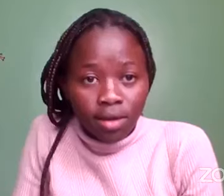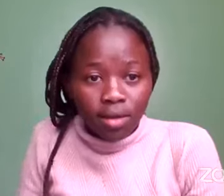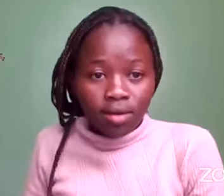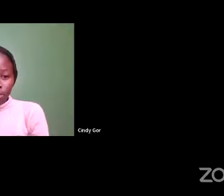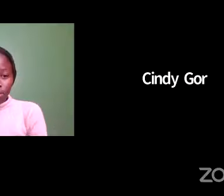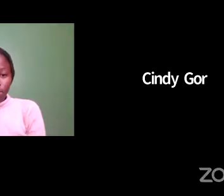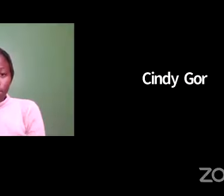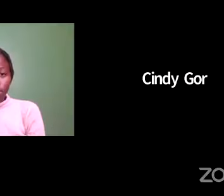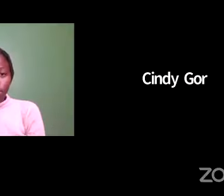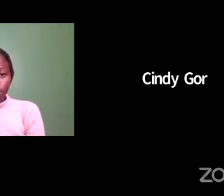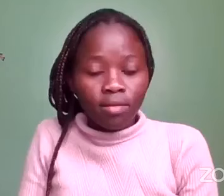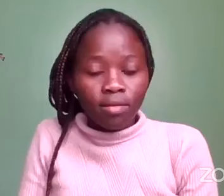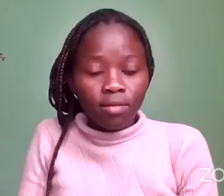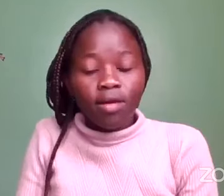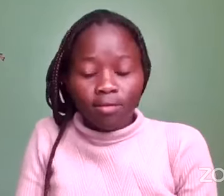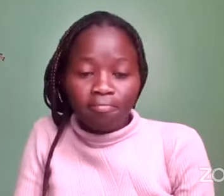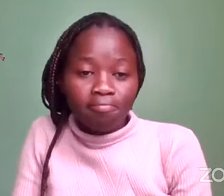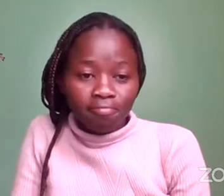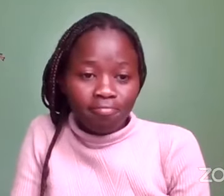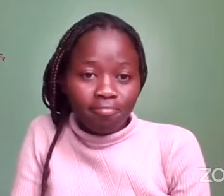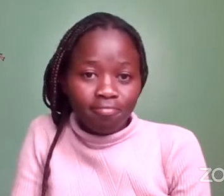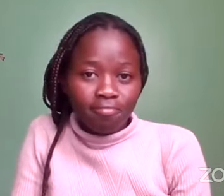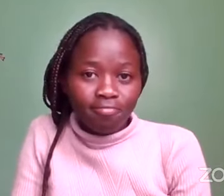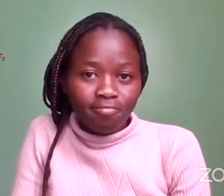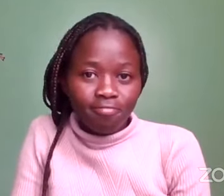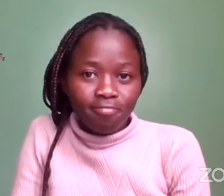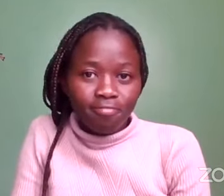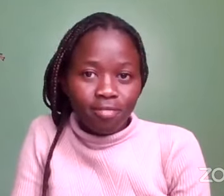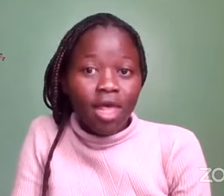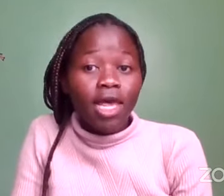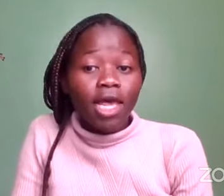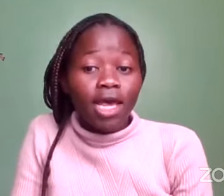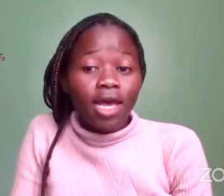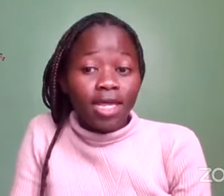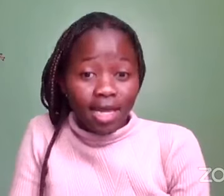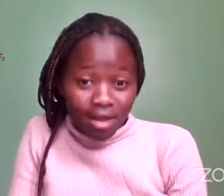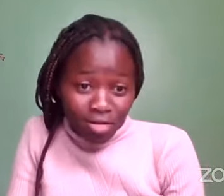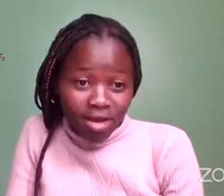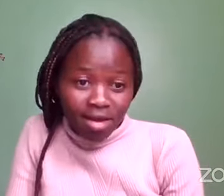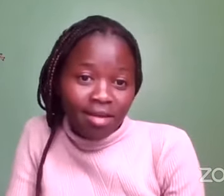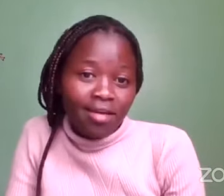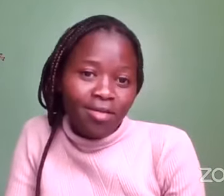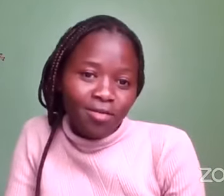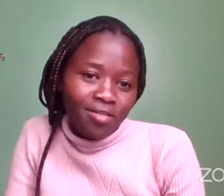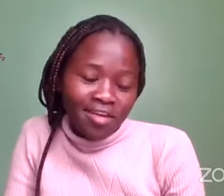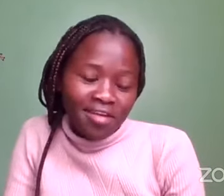Okay, sorry. Is everyone hear me now? Yes, we can hear you. Thank